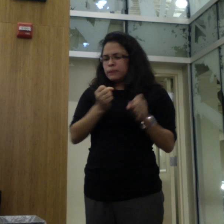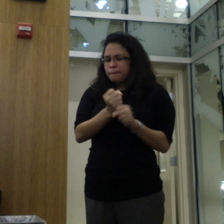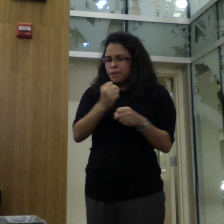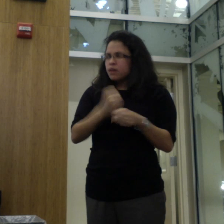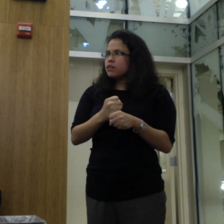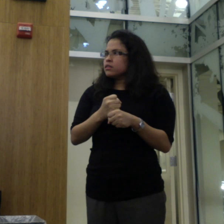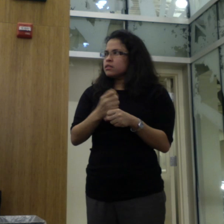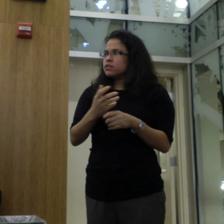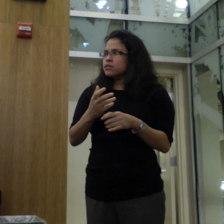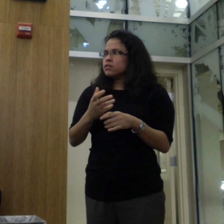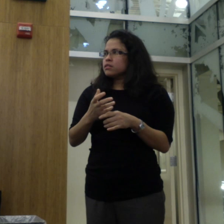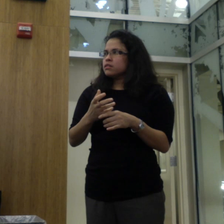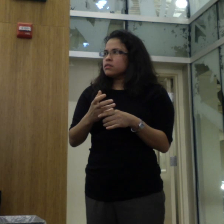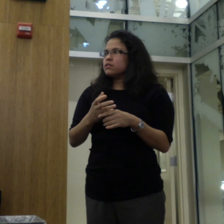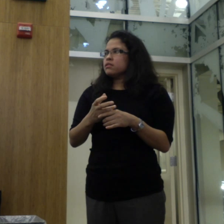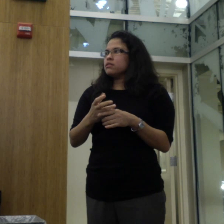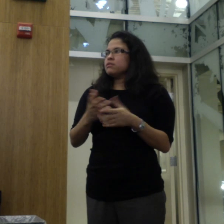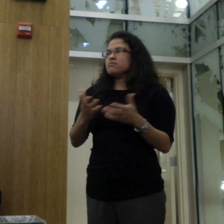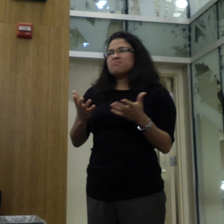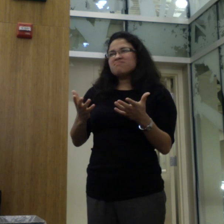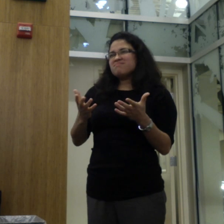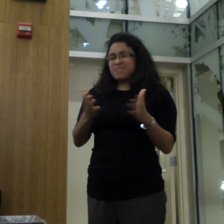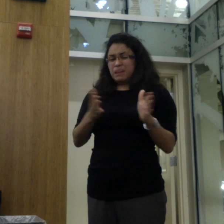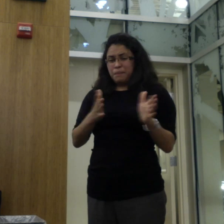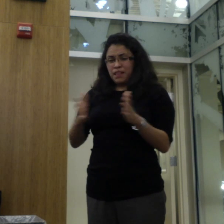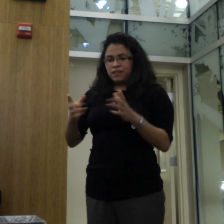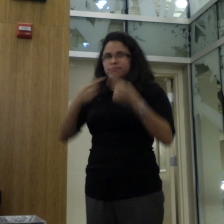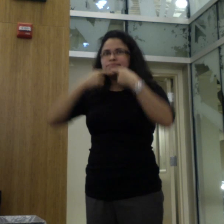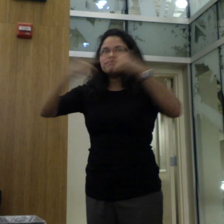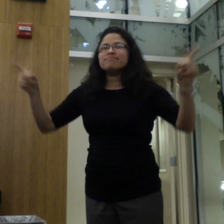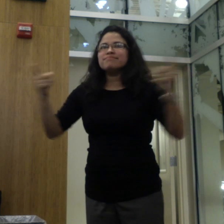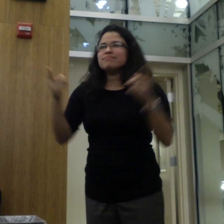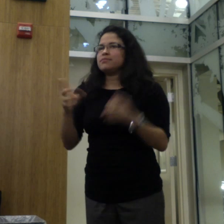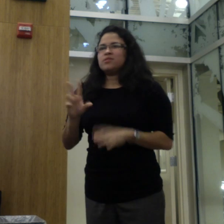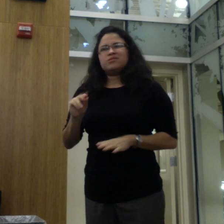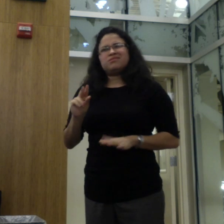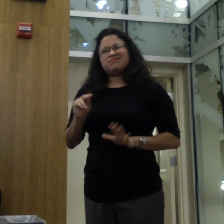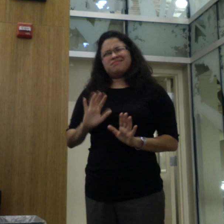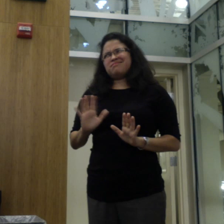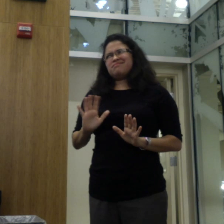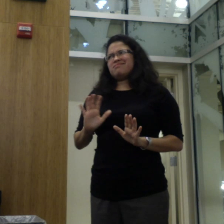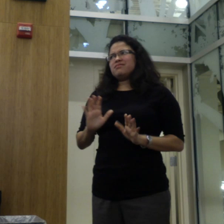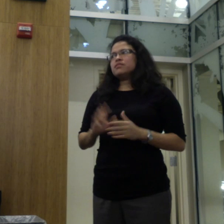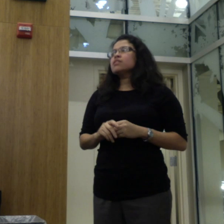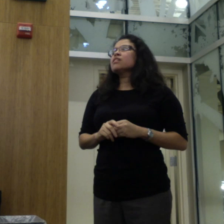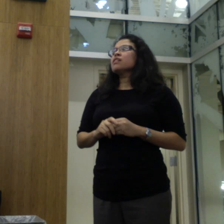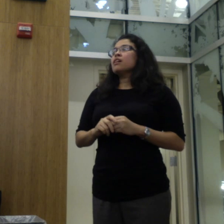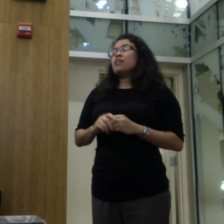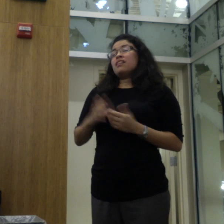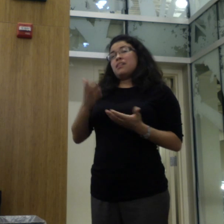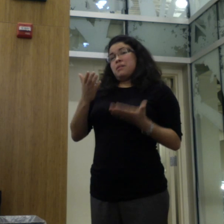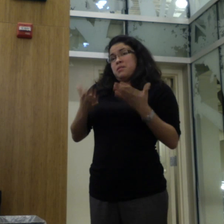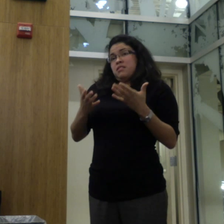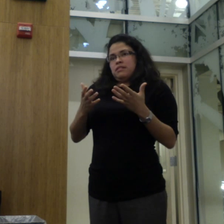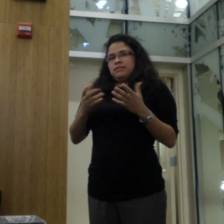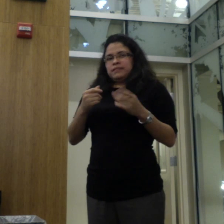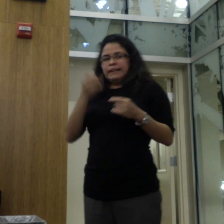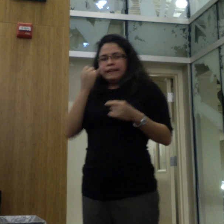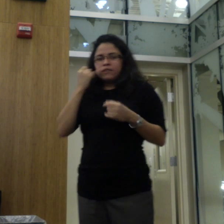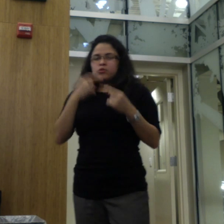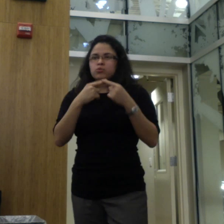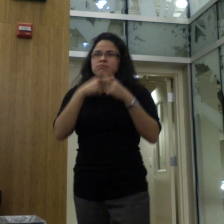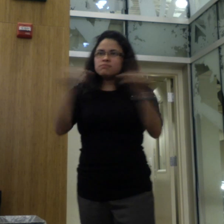don't necessarily be real vocal about it. What other people don't know is probably the best thing that could happen for